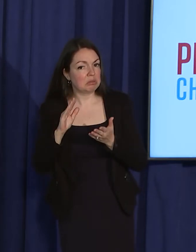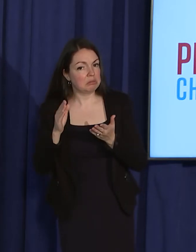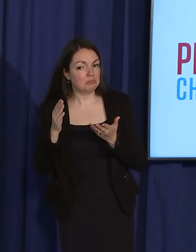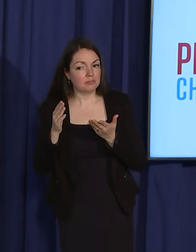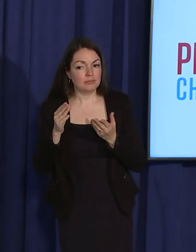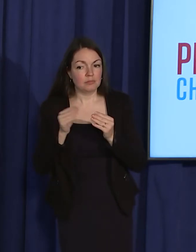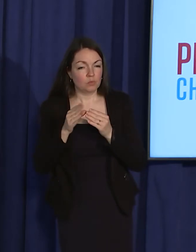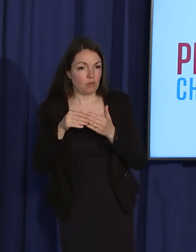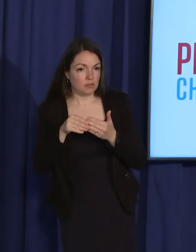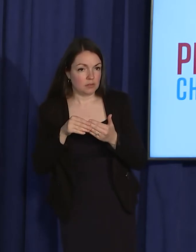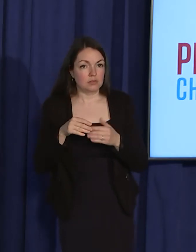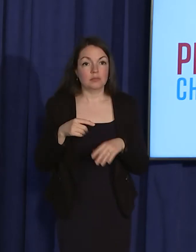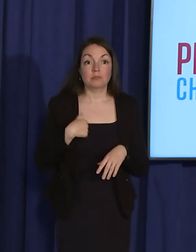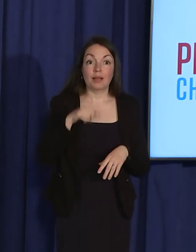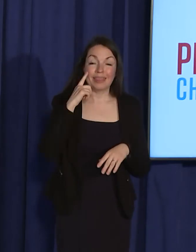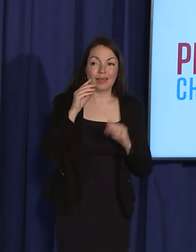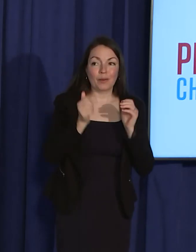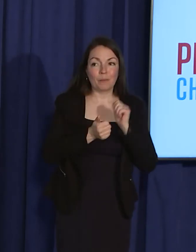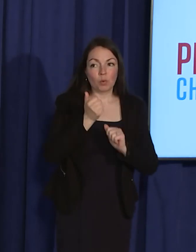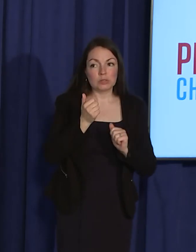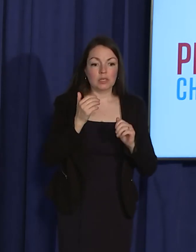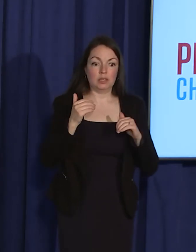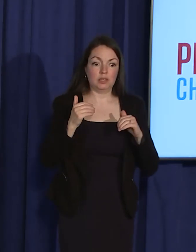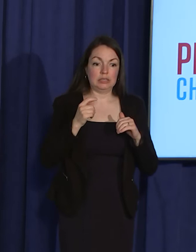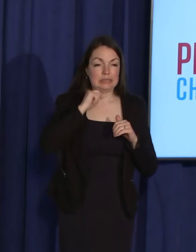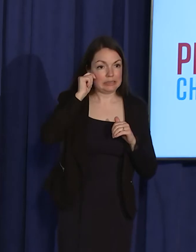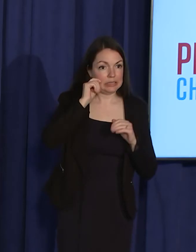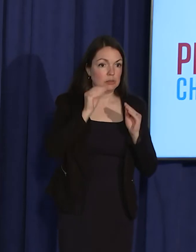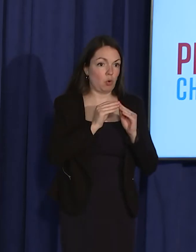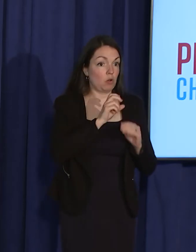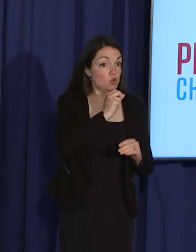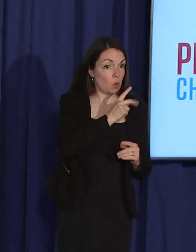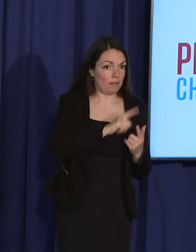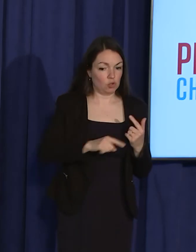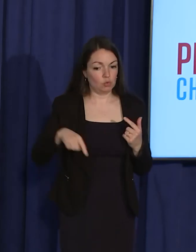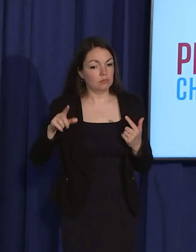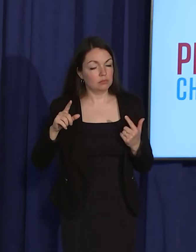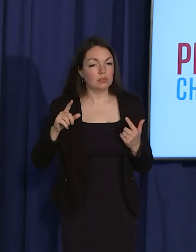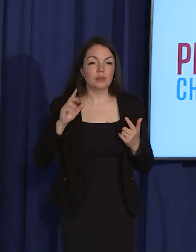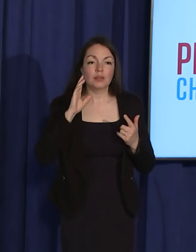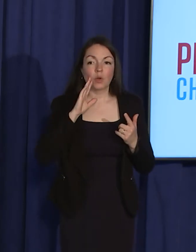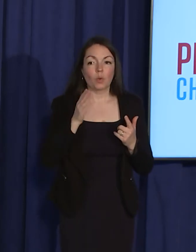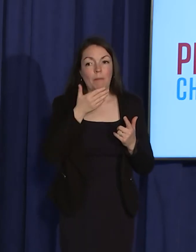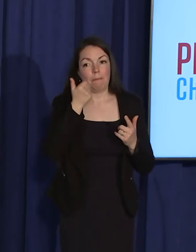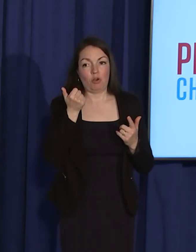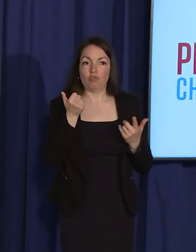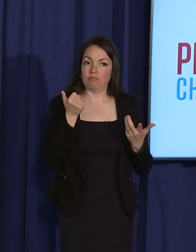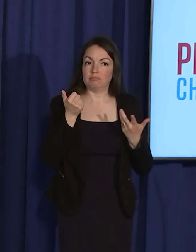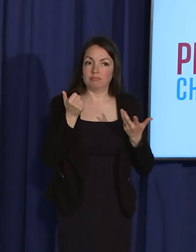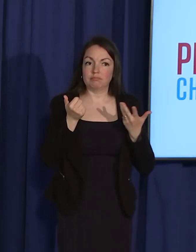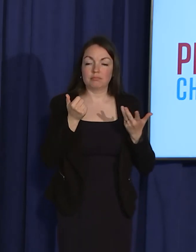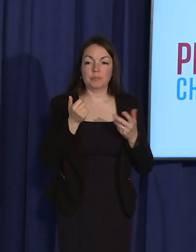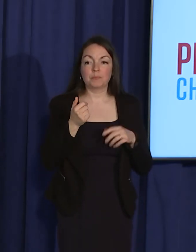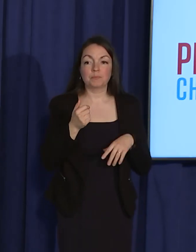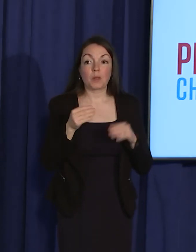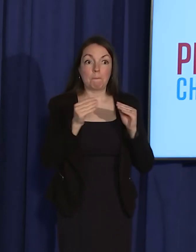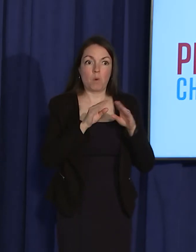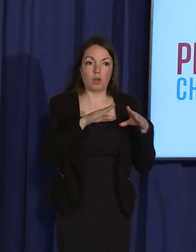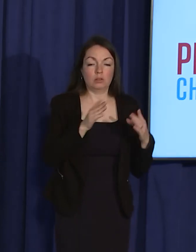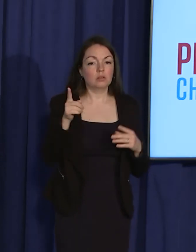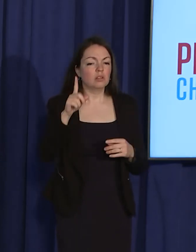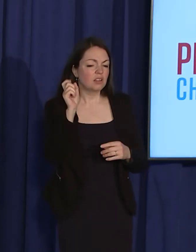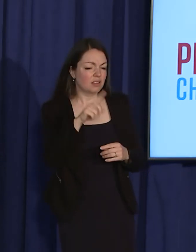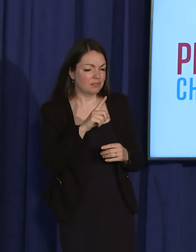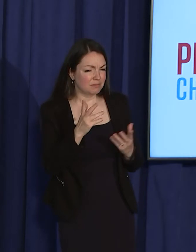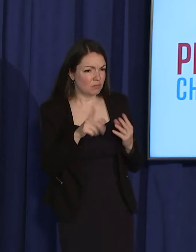work on getting adolescents vaccinated broadly that we'll be able to make some changes there. What about those going to baseball games? Could you increase the amount